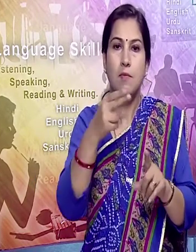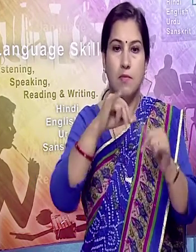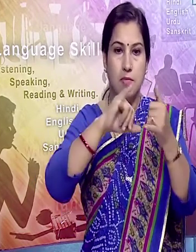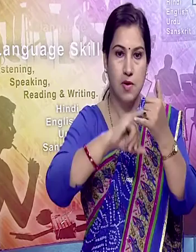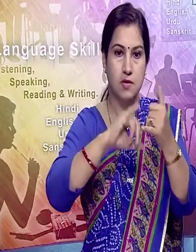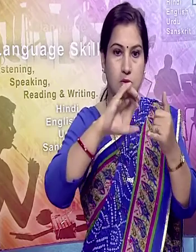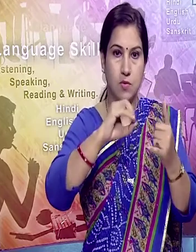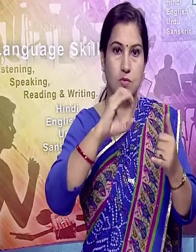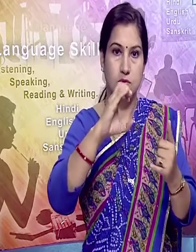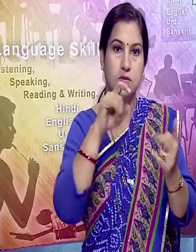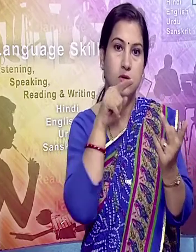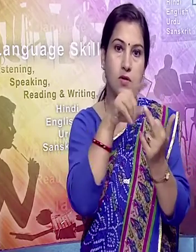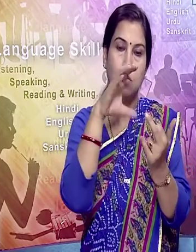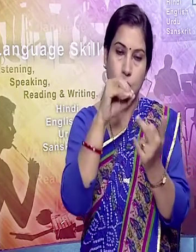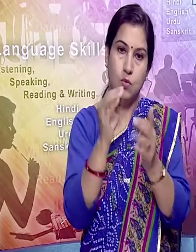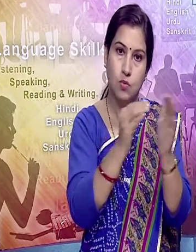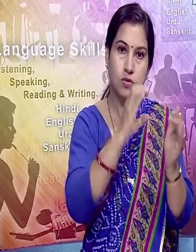socio-cultural media.